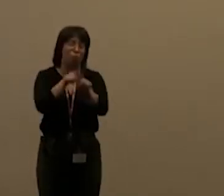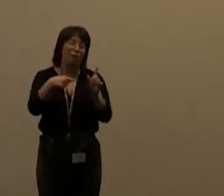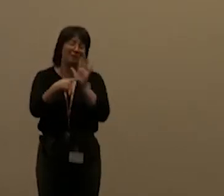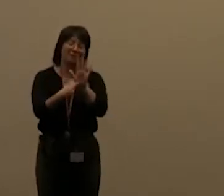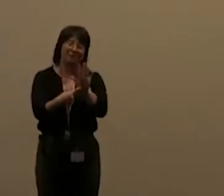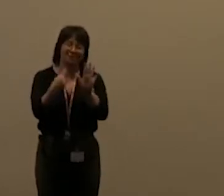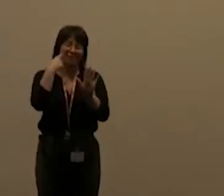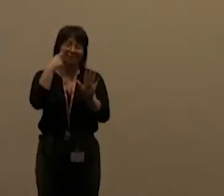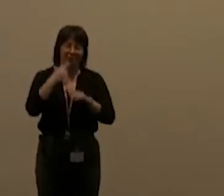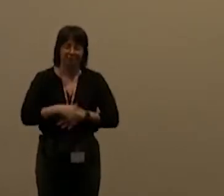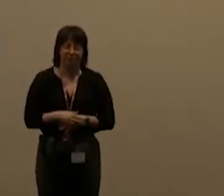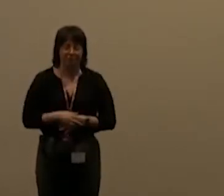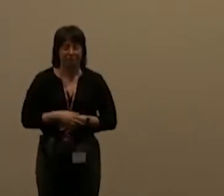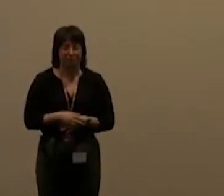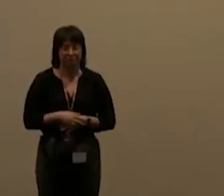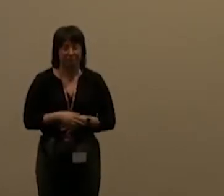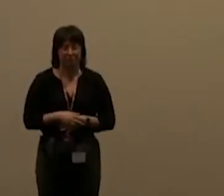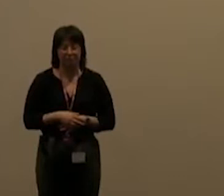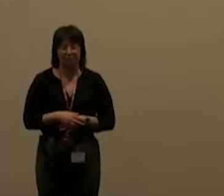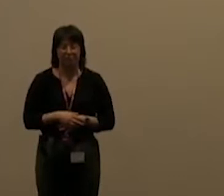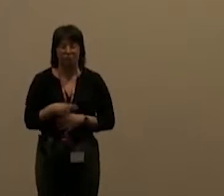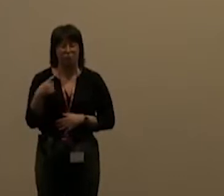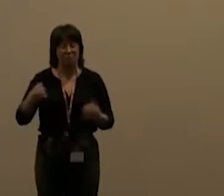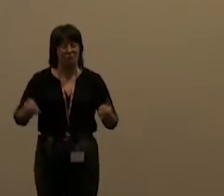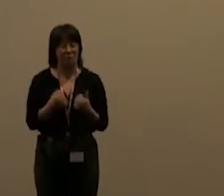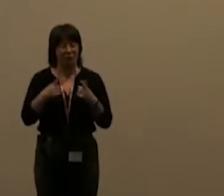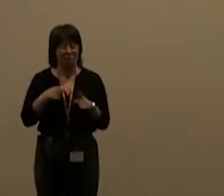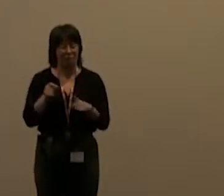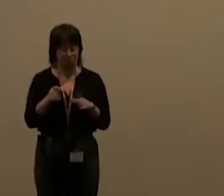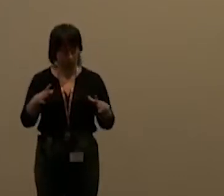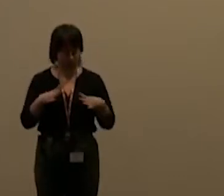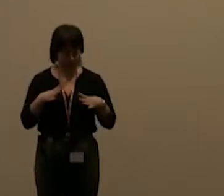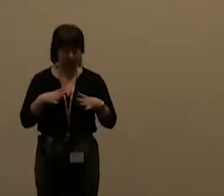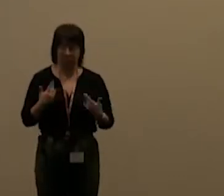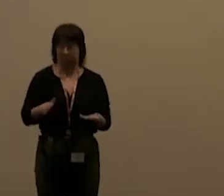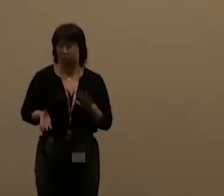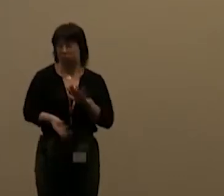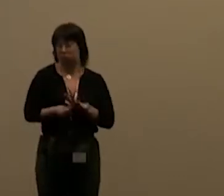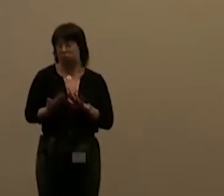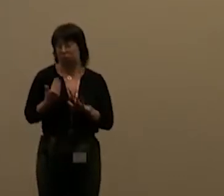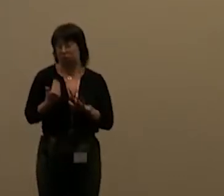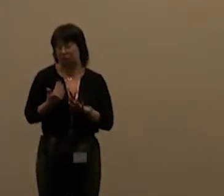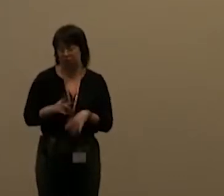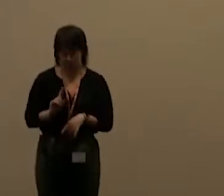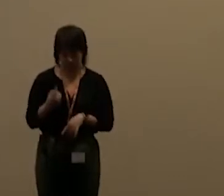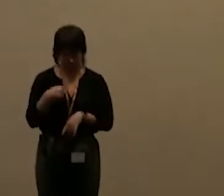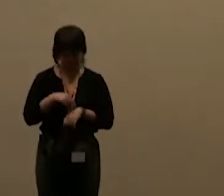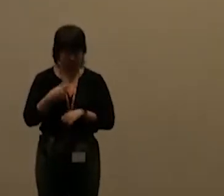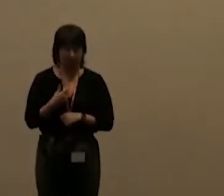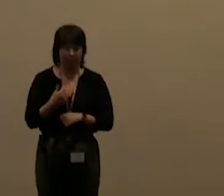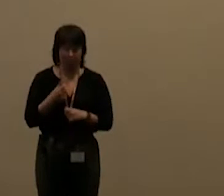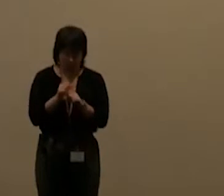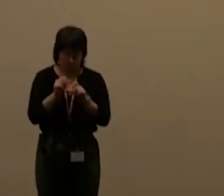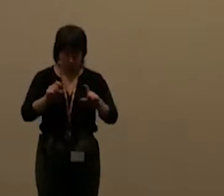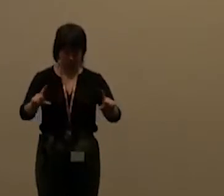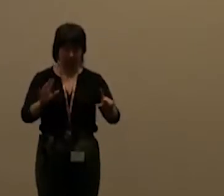screen. But it looks like, so the Power Apps is ready. I just installed this, so I just have to click Got It for the first time. And let me